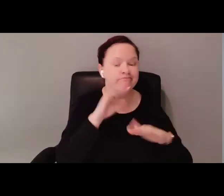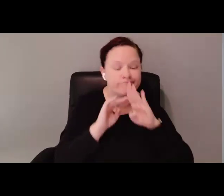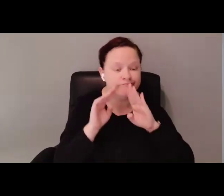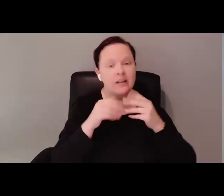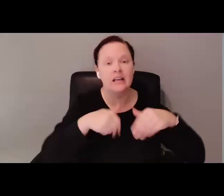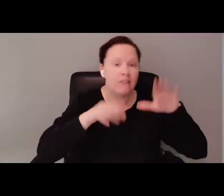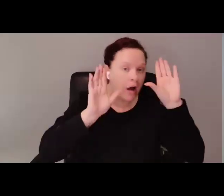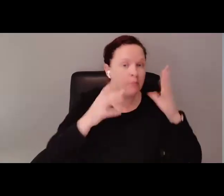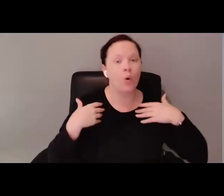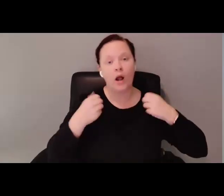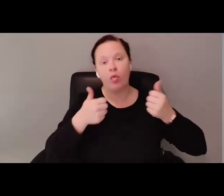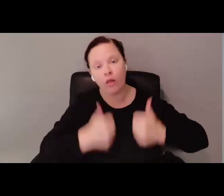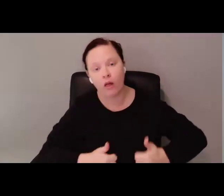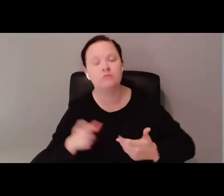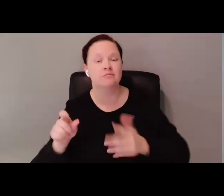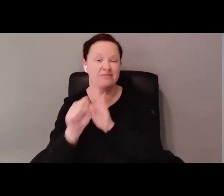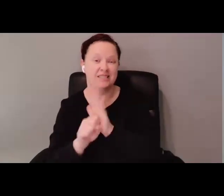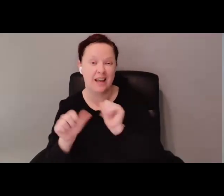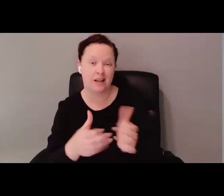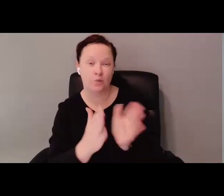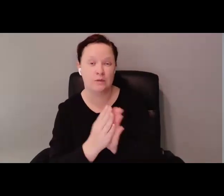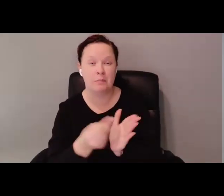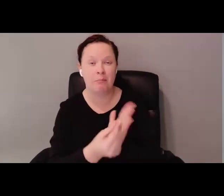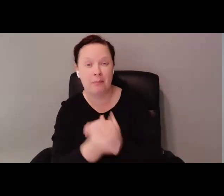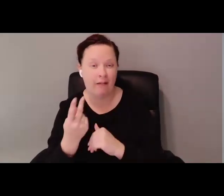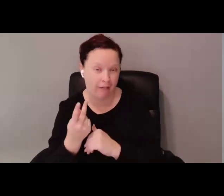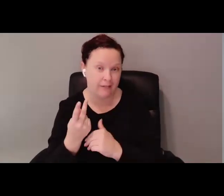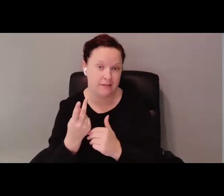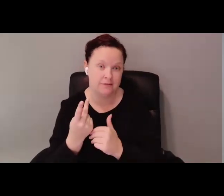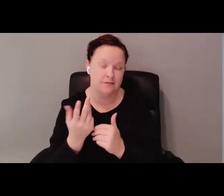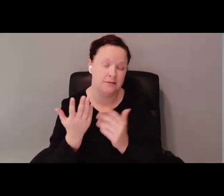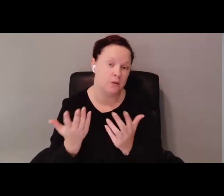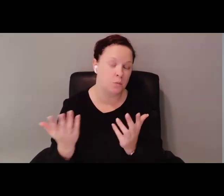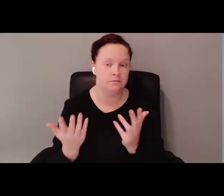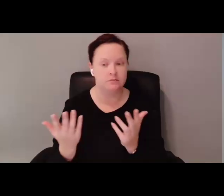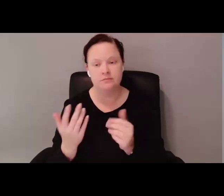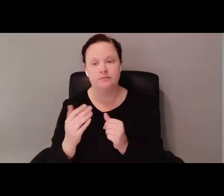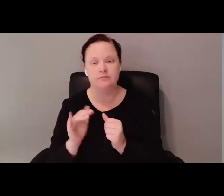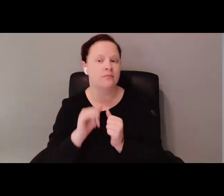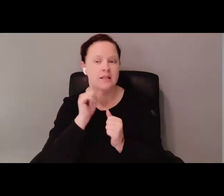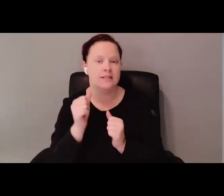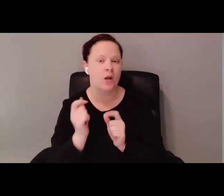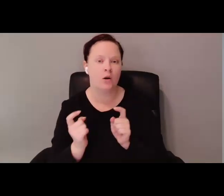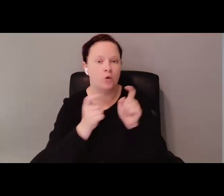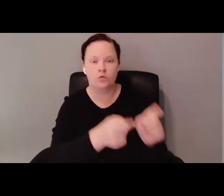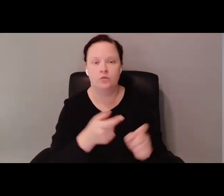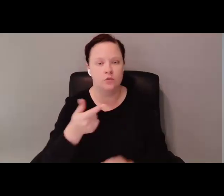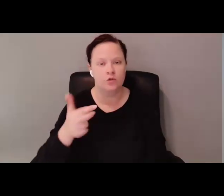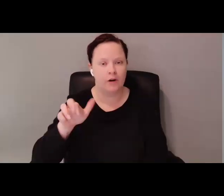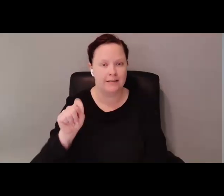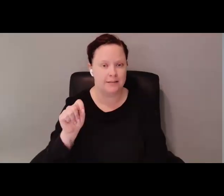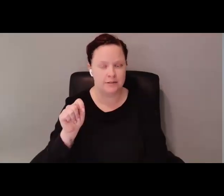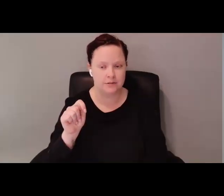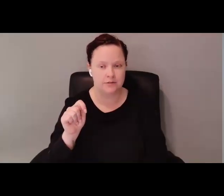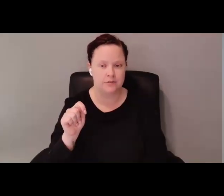your health, they might ask for things back. So anyway, that's not considered a grant, but